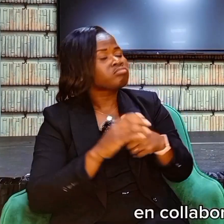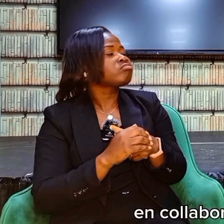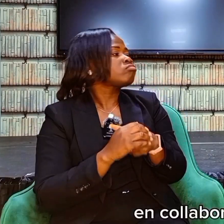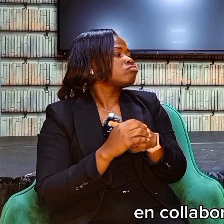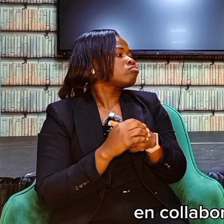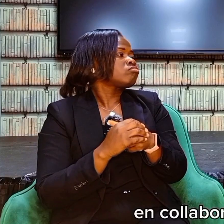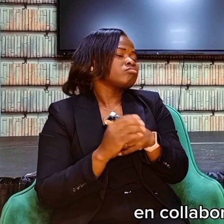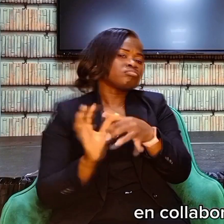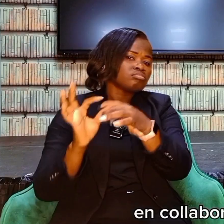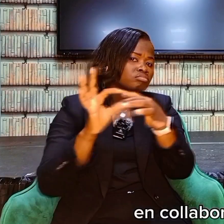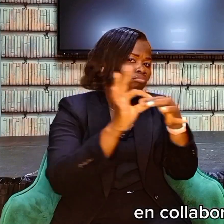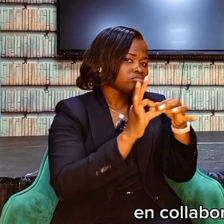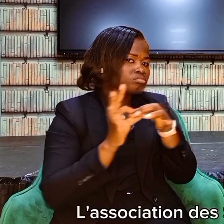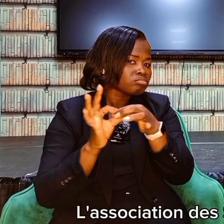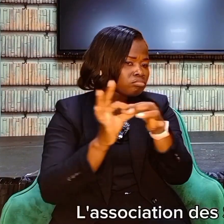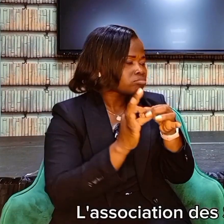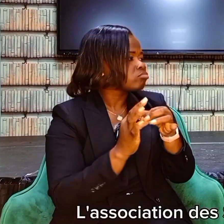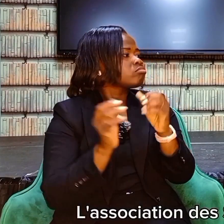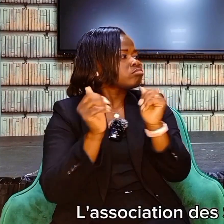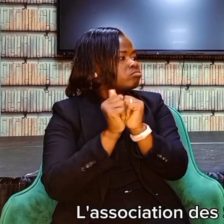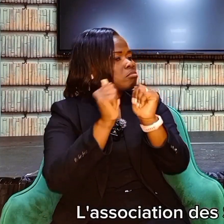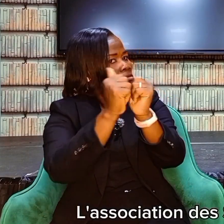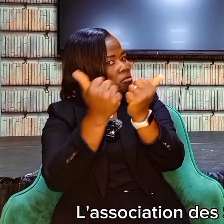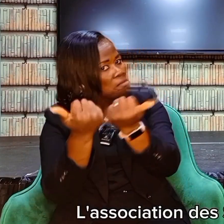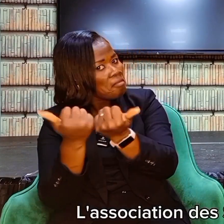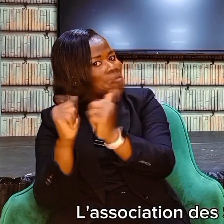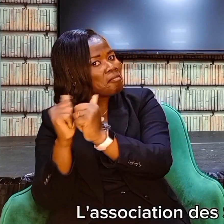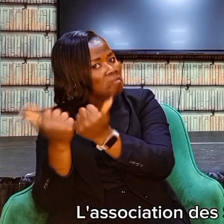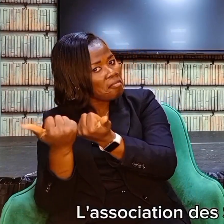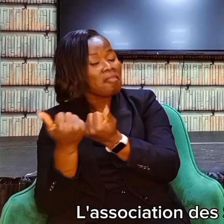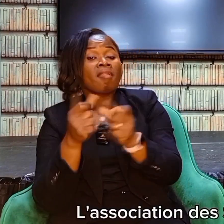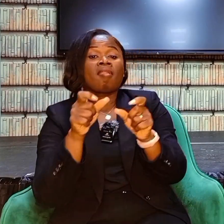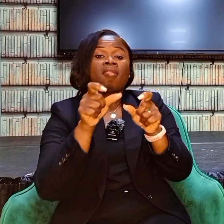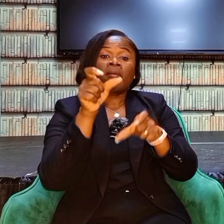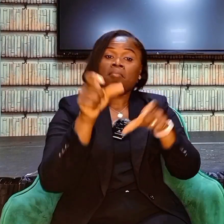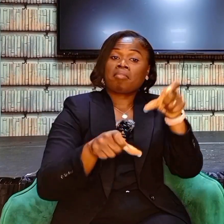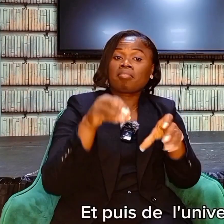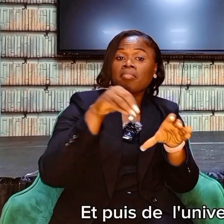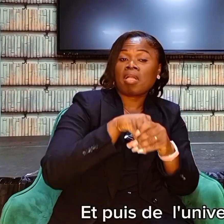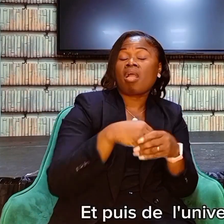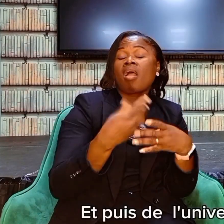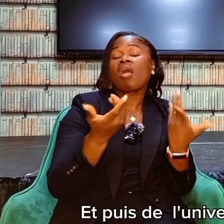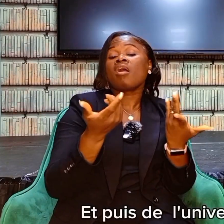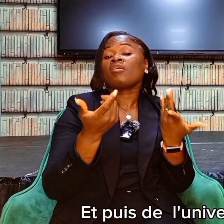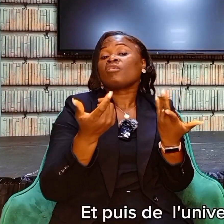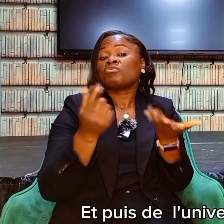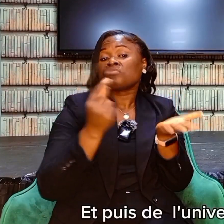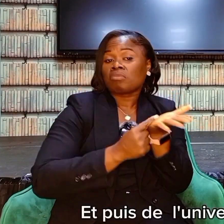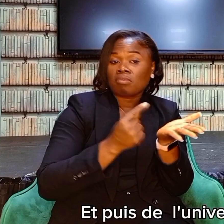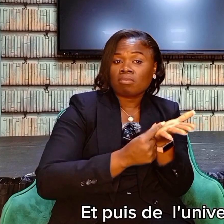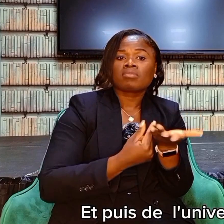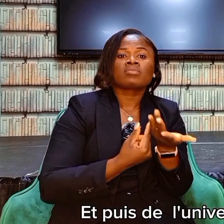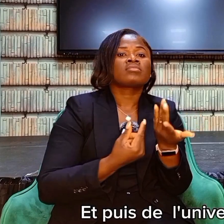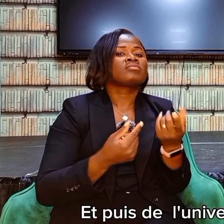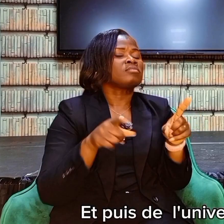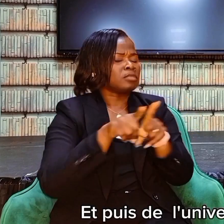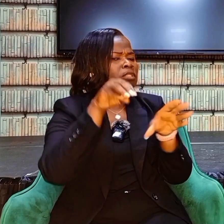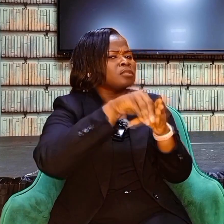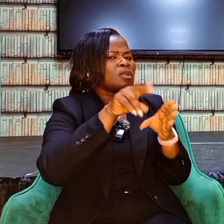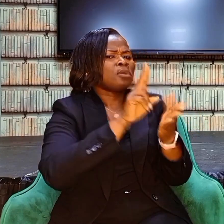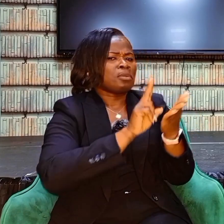in collaboration with the Association of Deaf People in Uganda and then the Chambogo